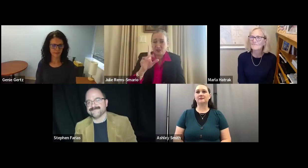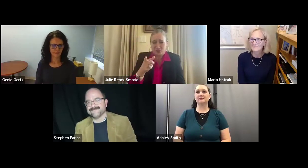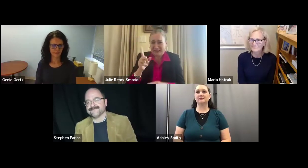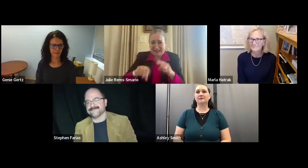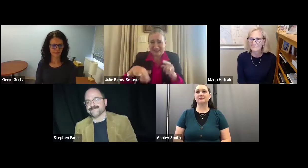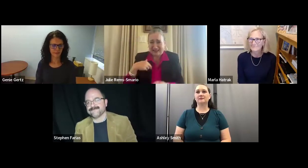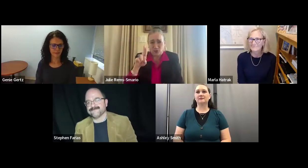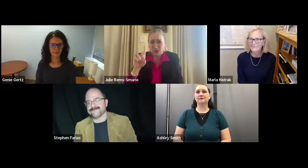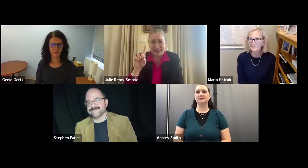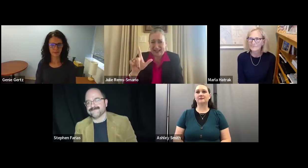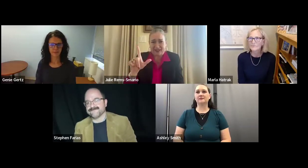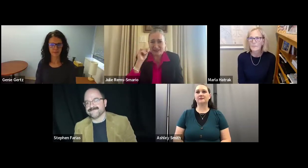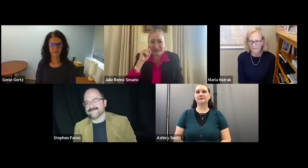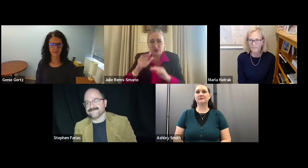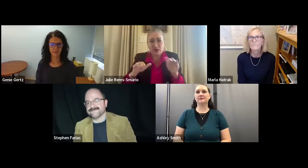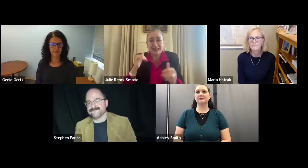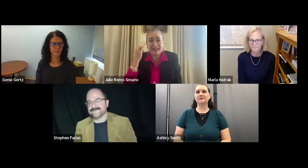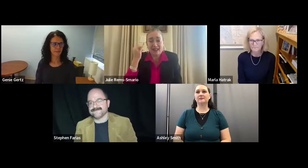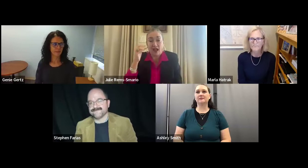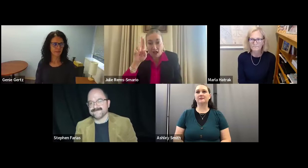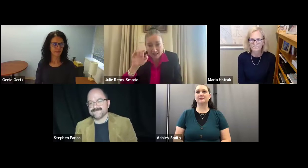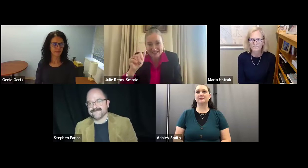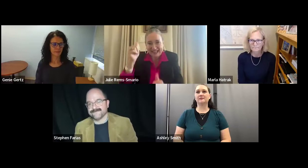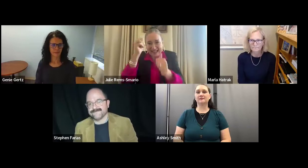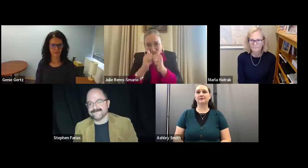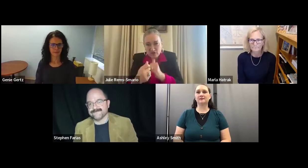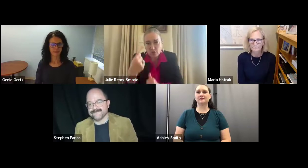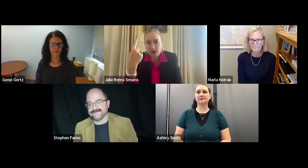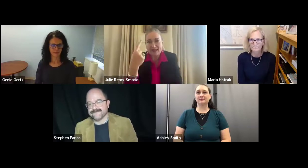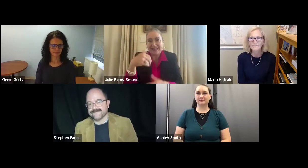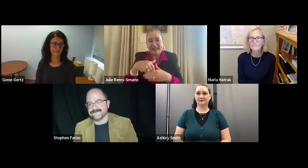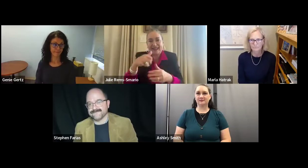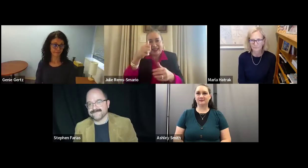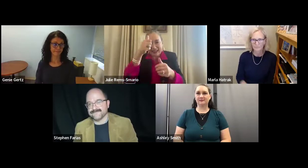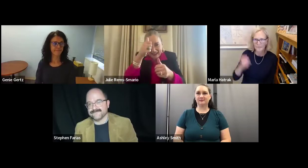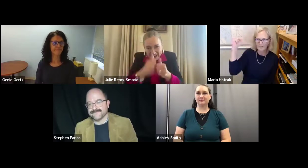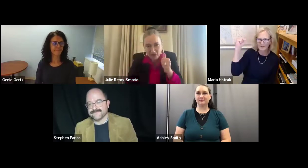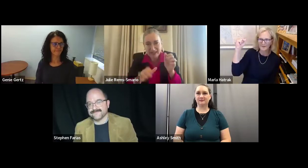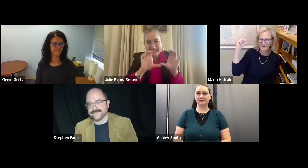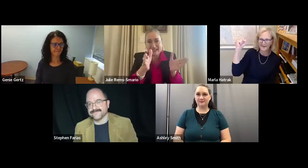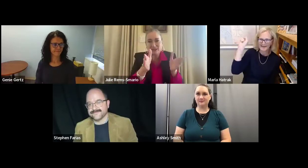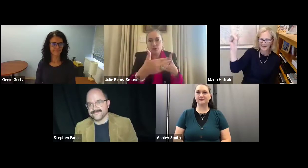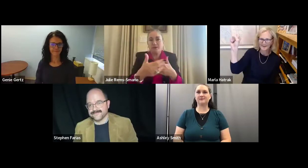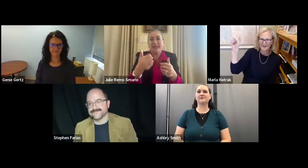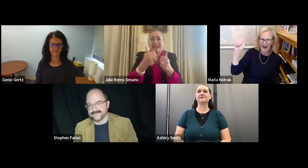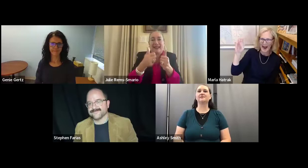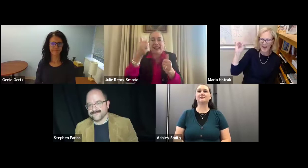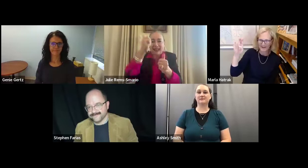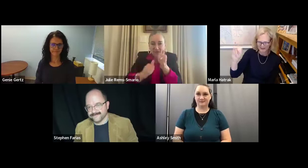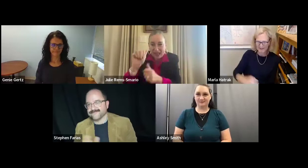approach. And we cannot use this universal design for learning unless everyone